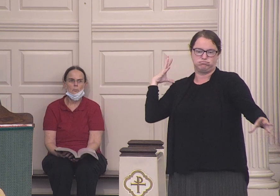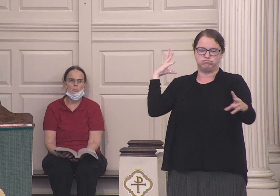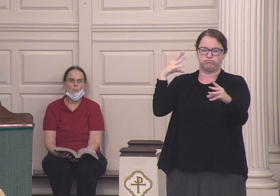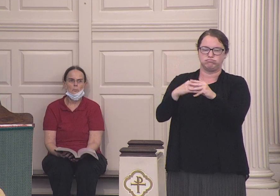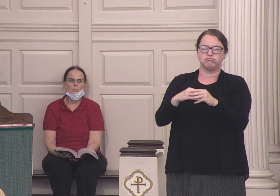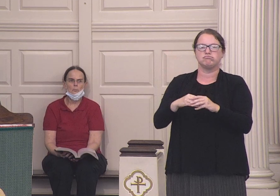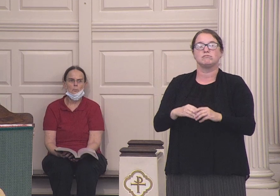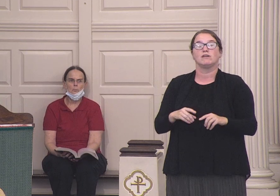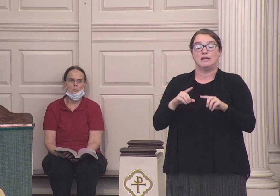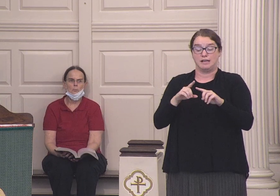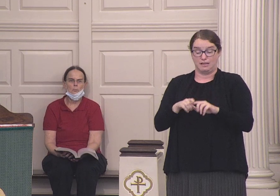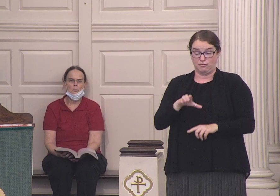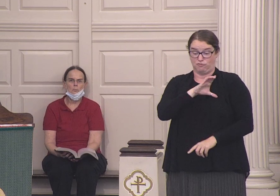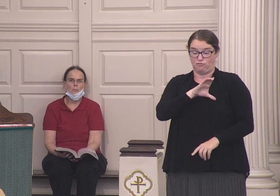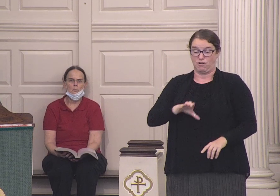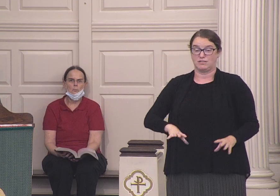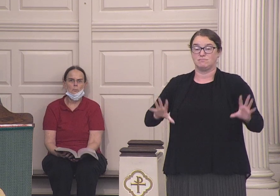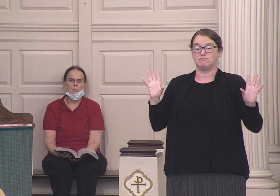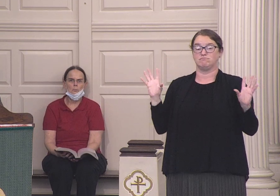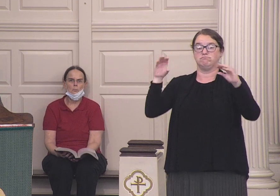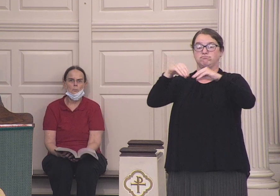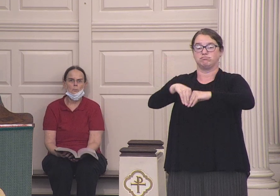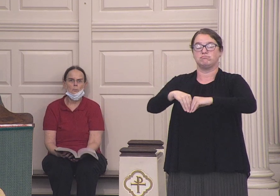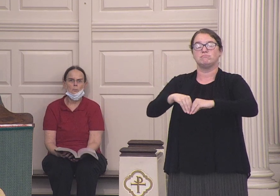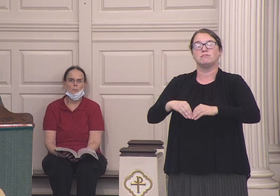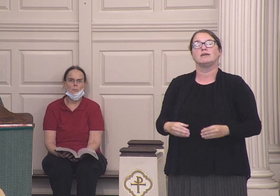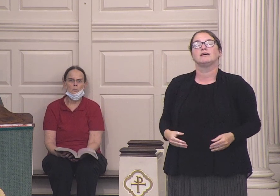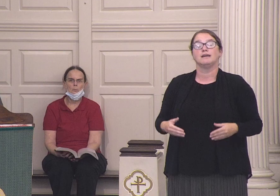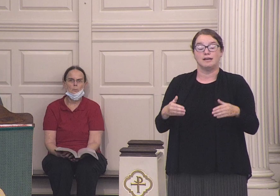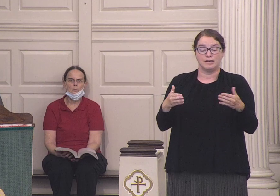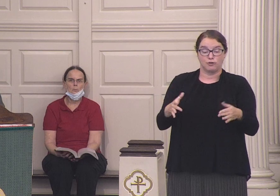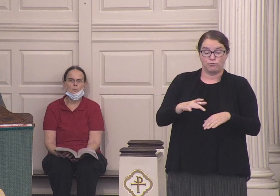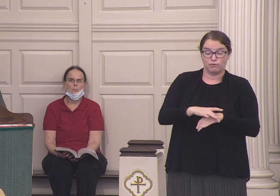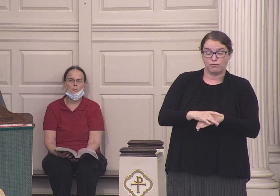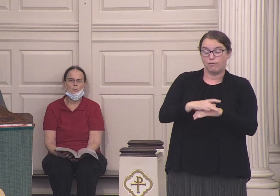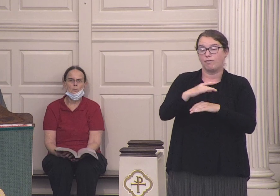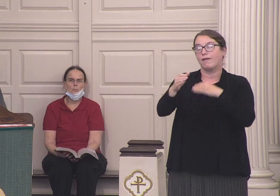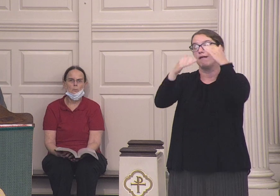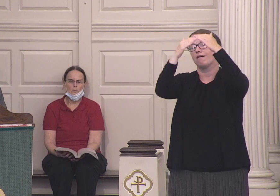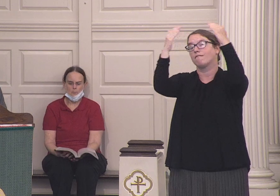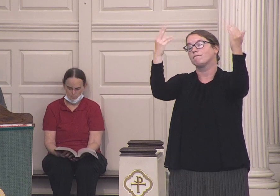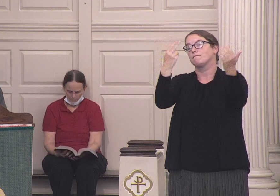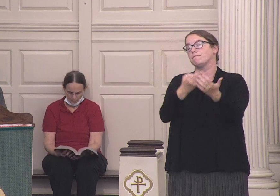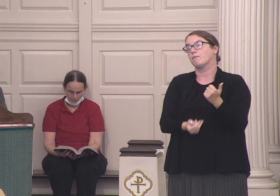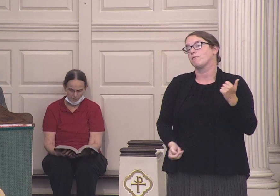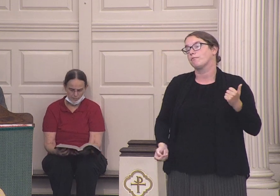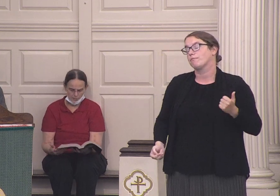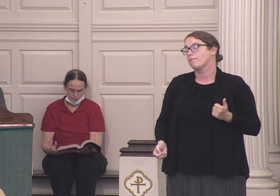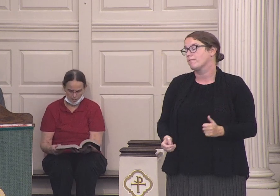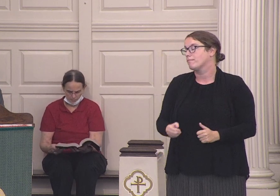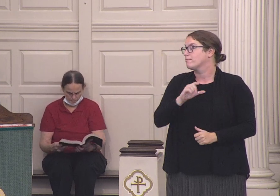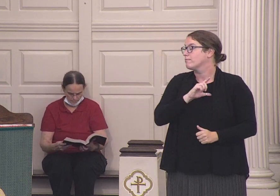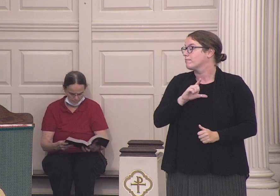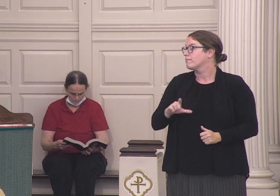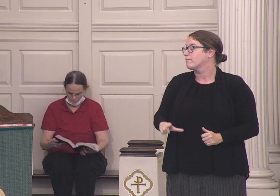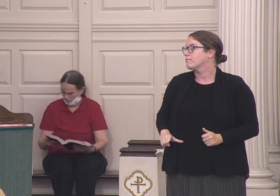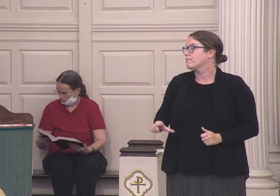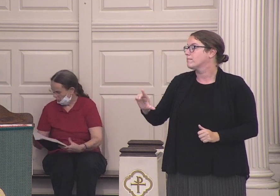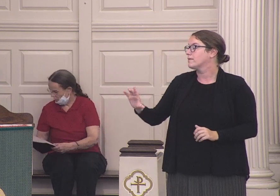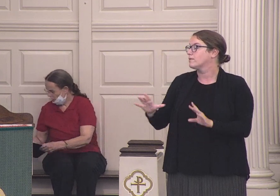in Christ in heaven and on earth. The word of the Lord.